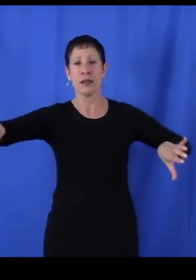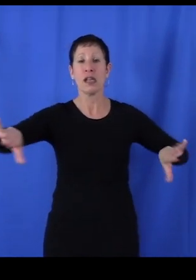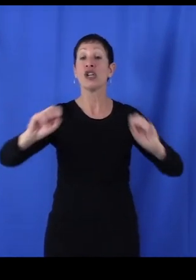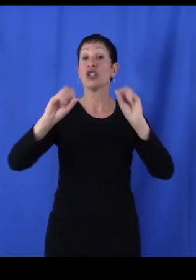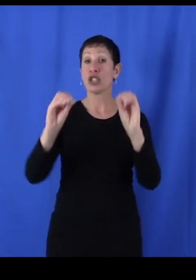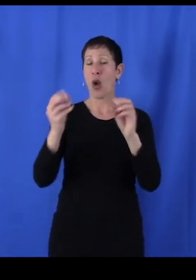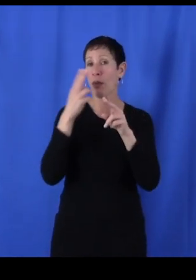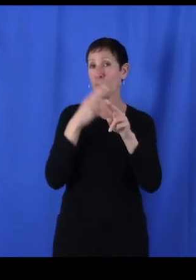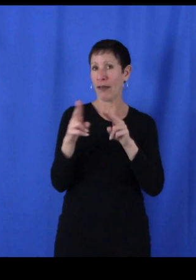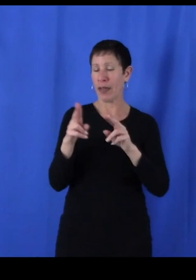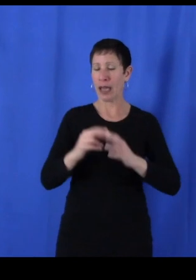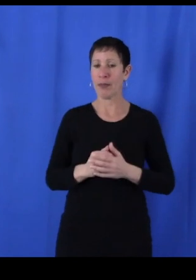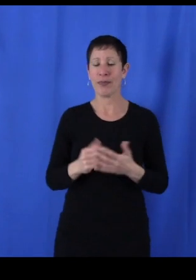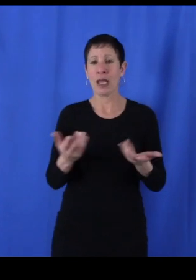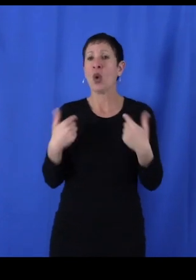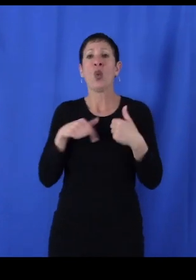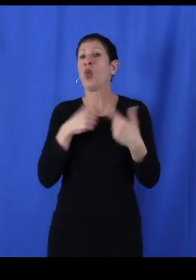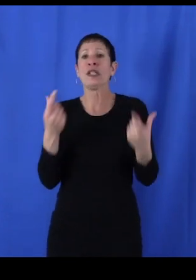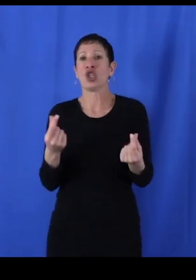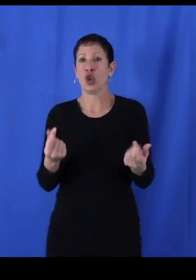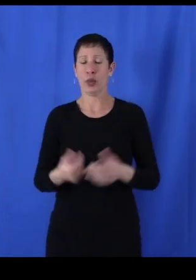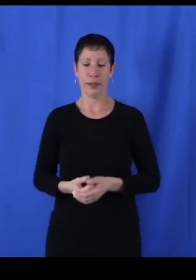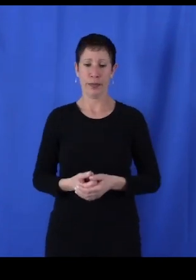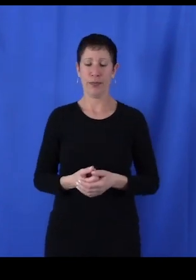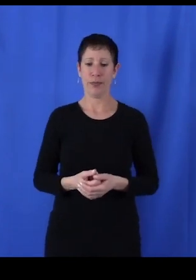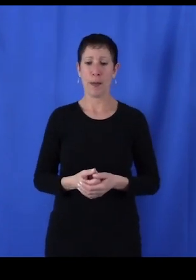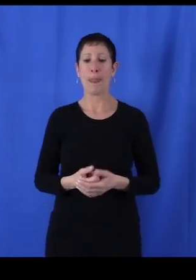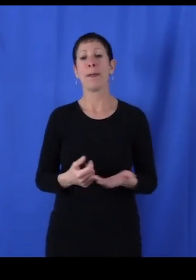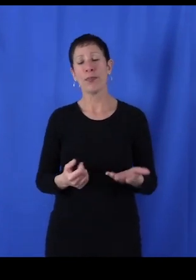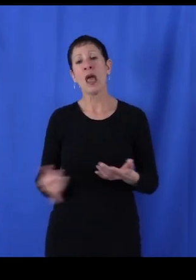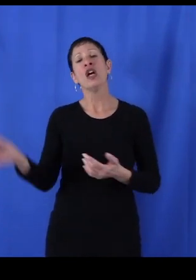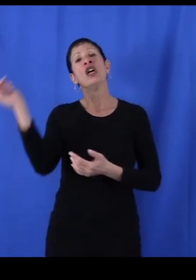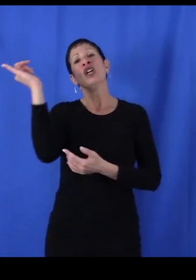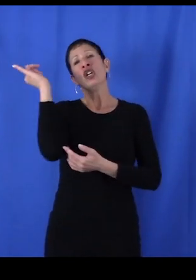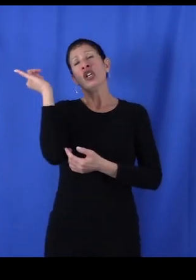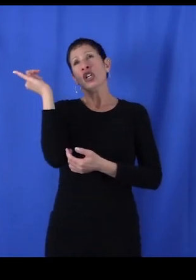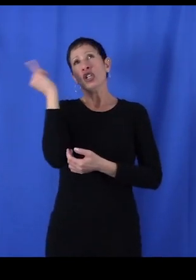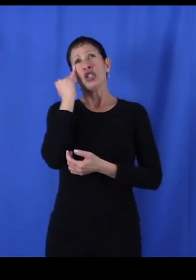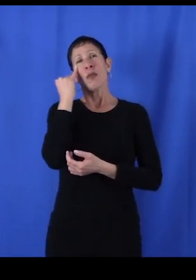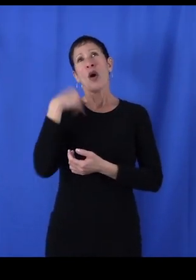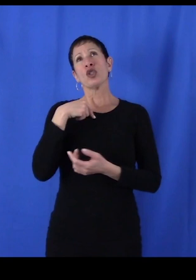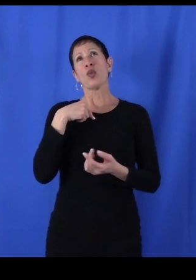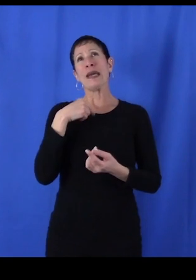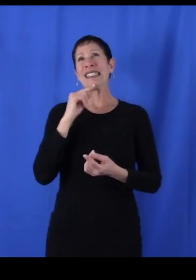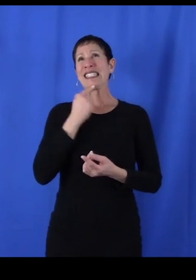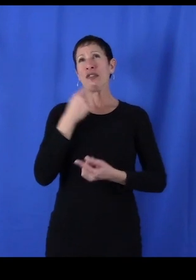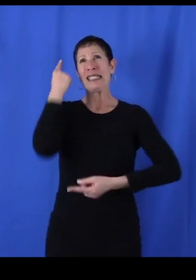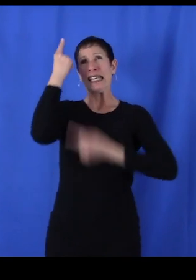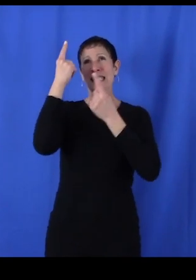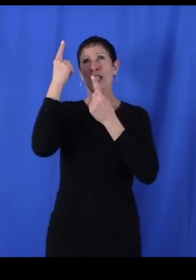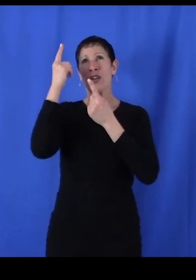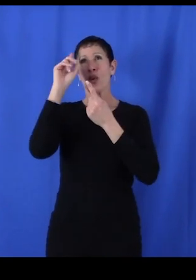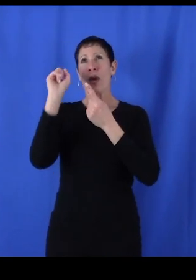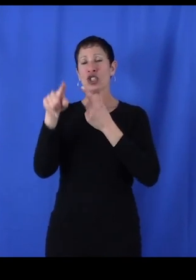so very briefly, what to do? Well, what if we took seriously the question, who